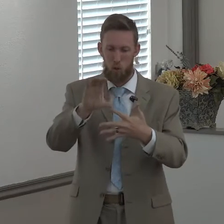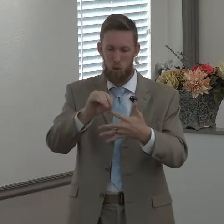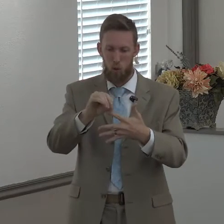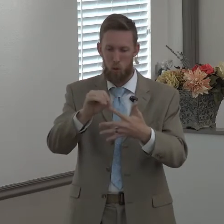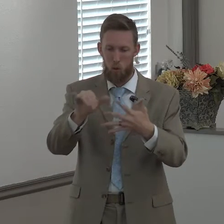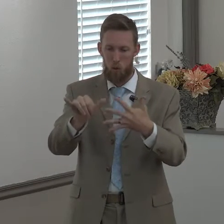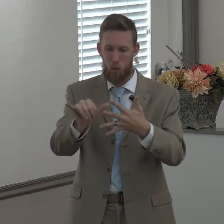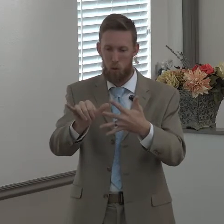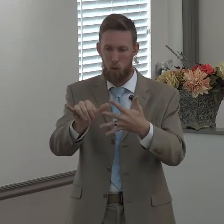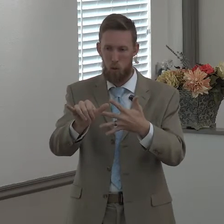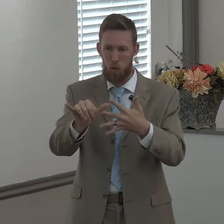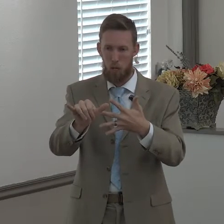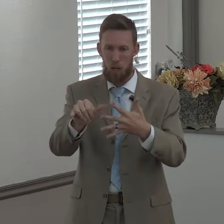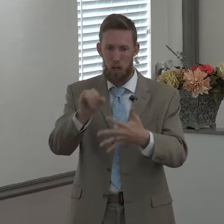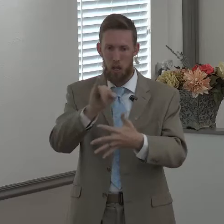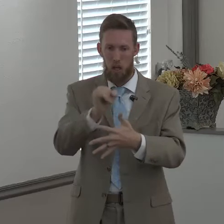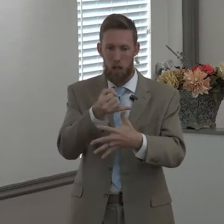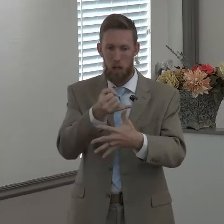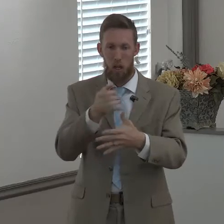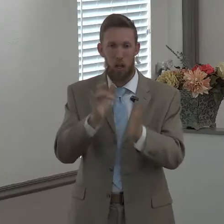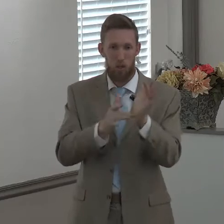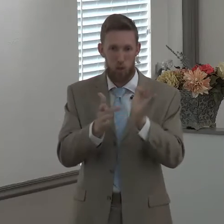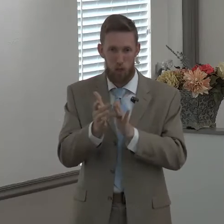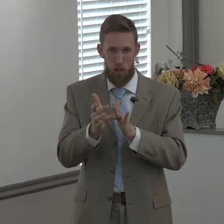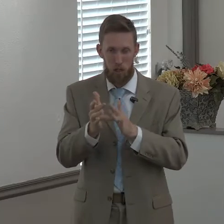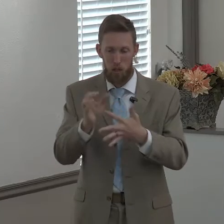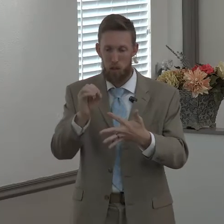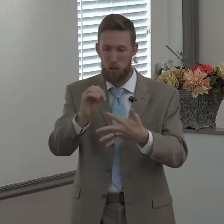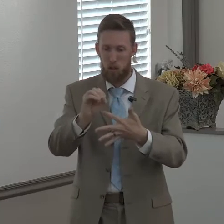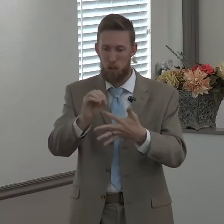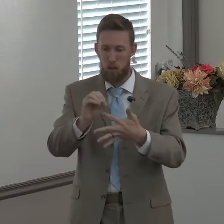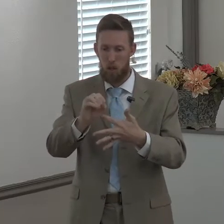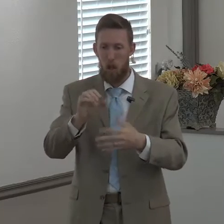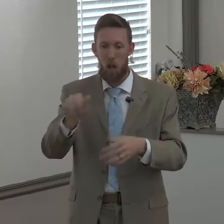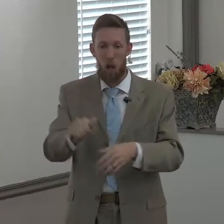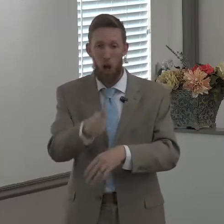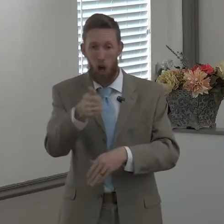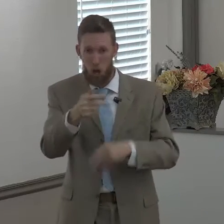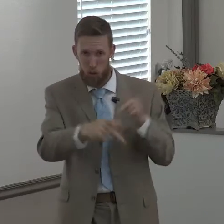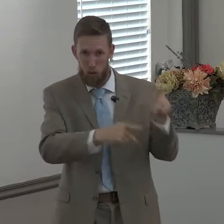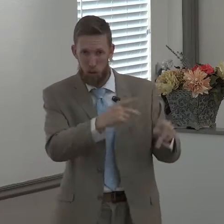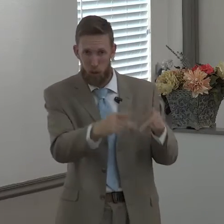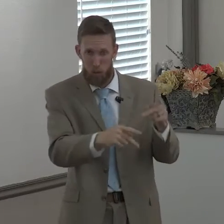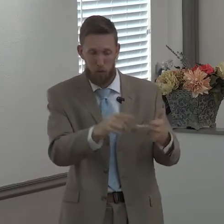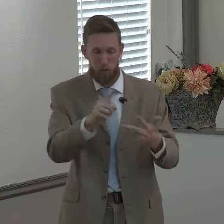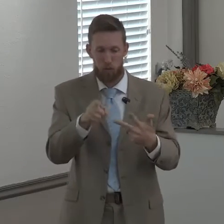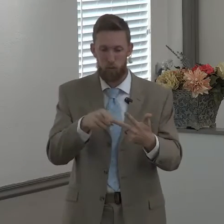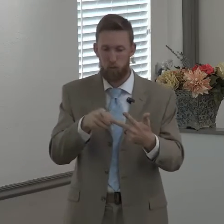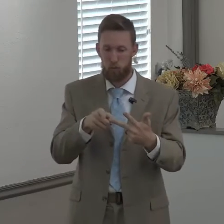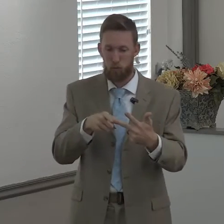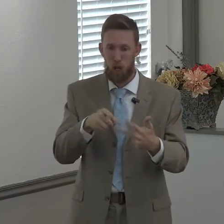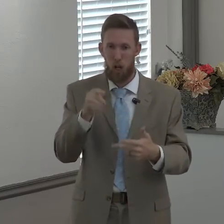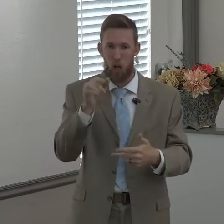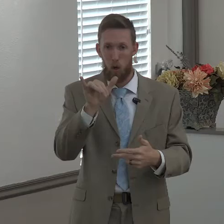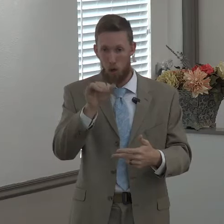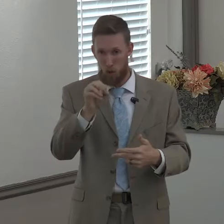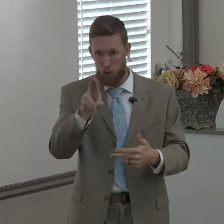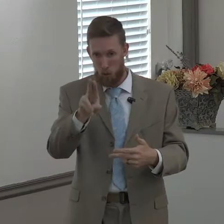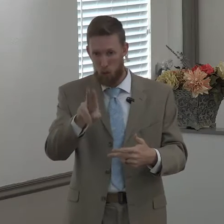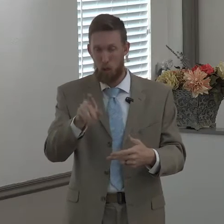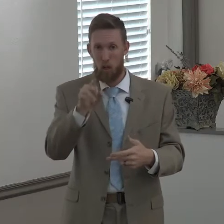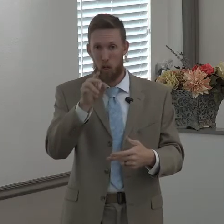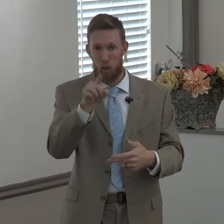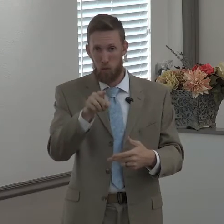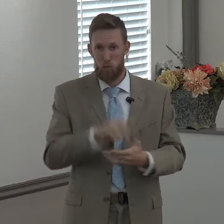else. It's always thinking about others. The acrostic joy, Jesus,